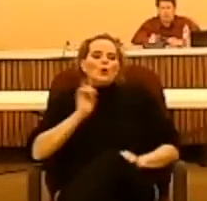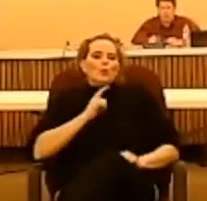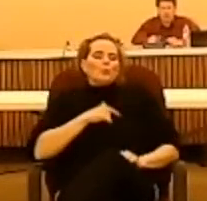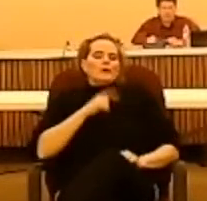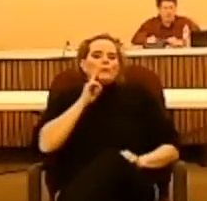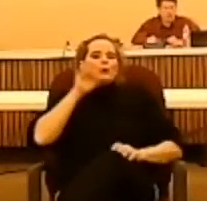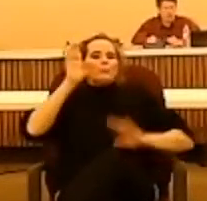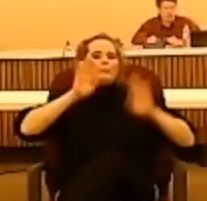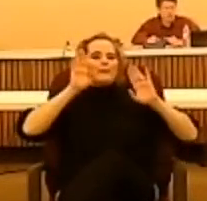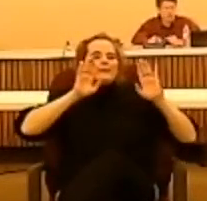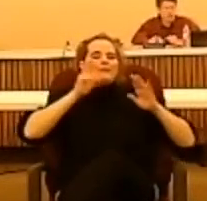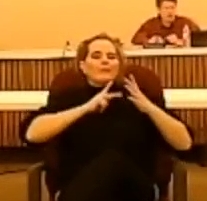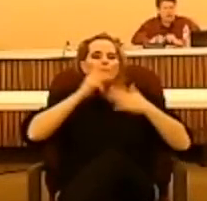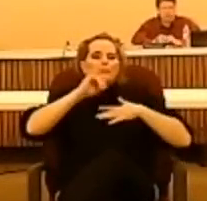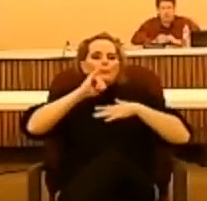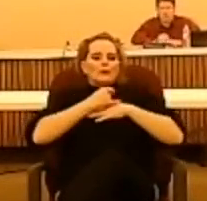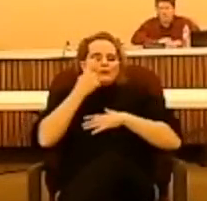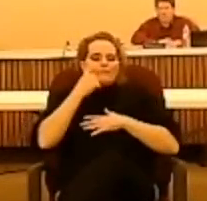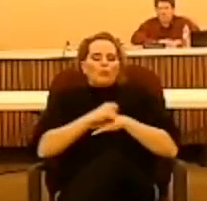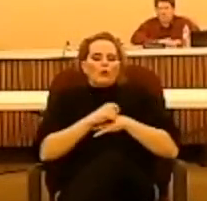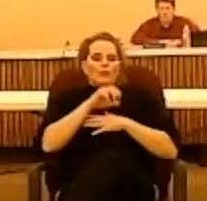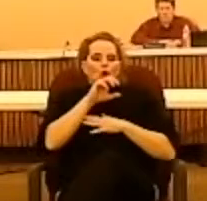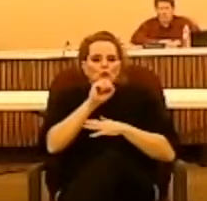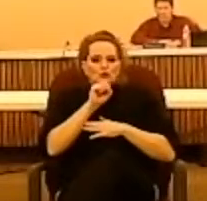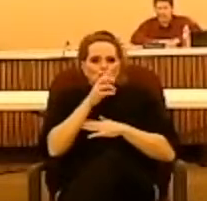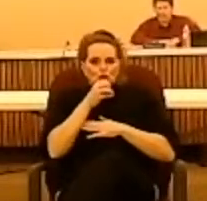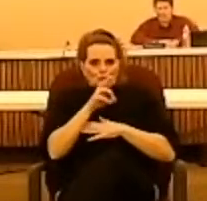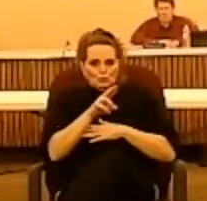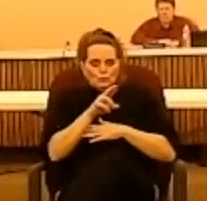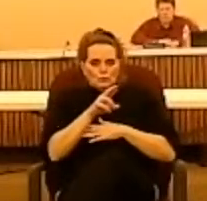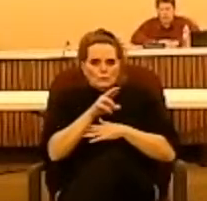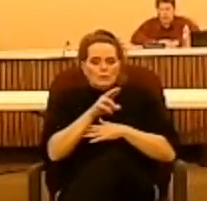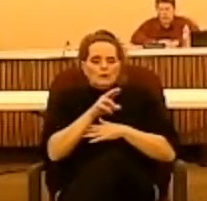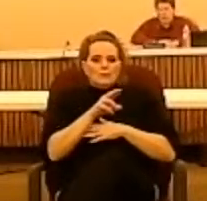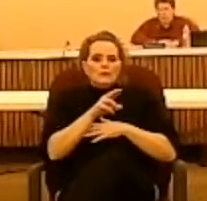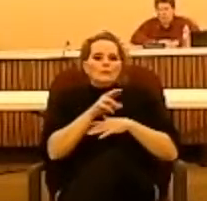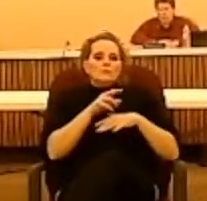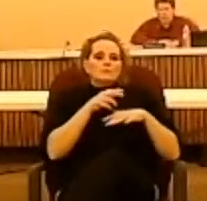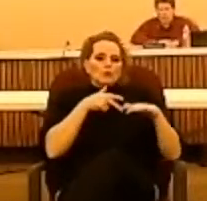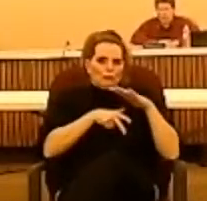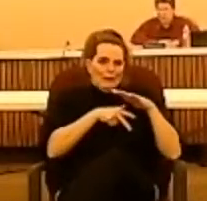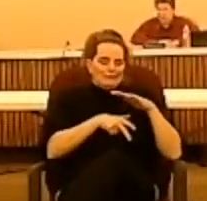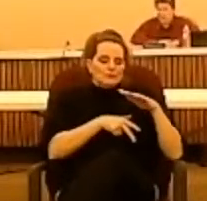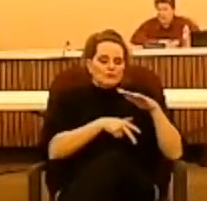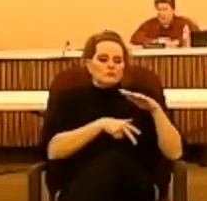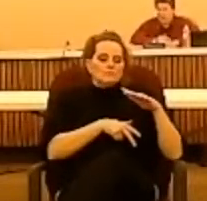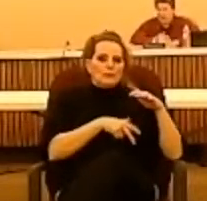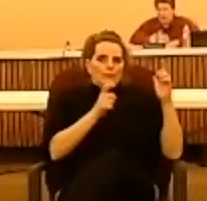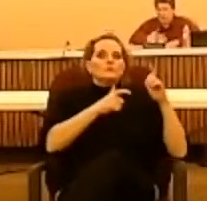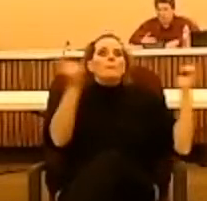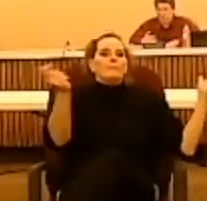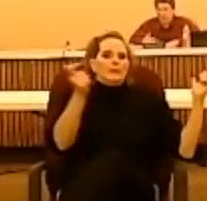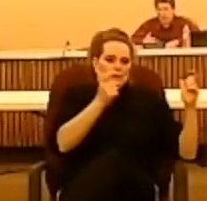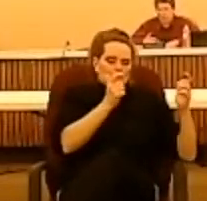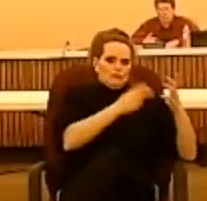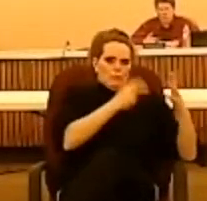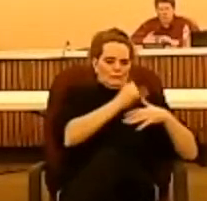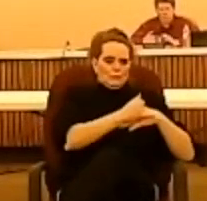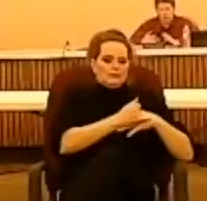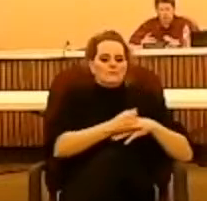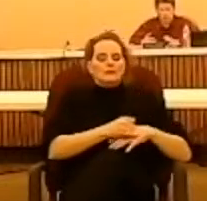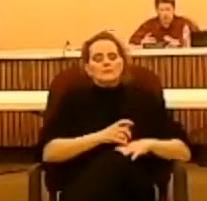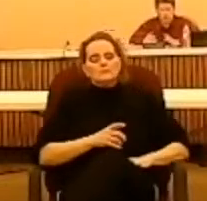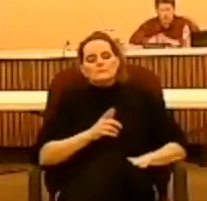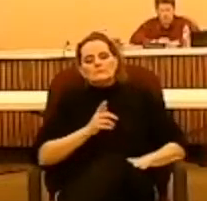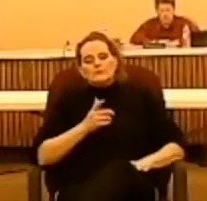the project for the sewer garage, which is a much bigger project. And that one's going to be going out later to bids